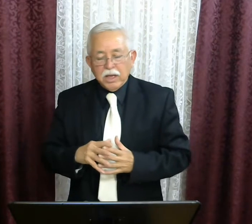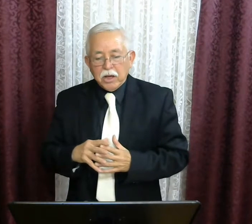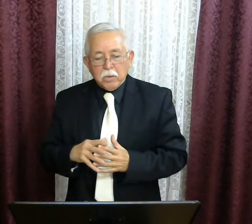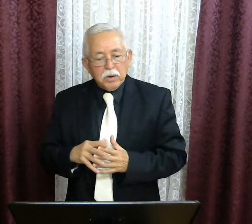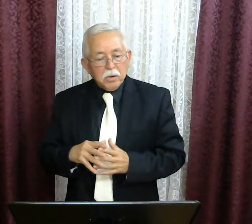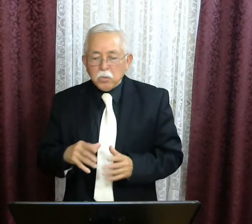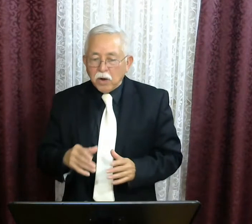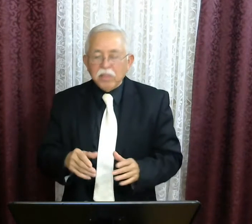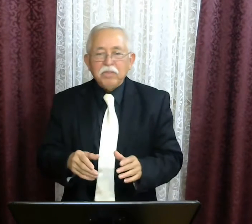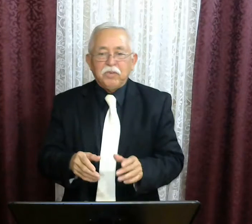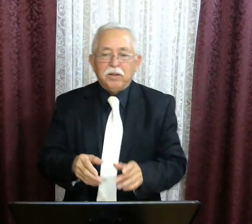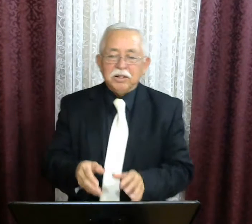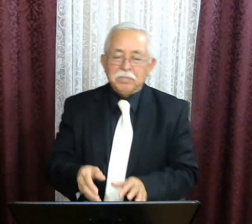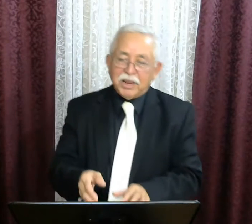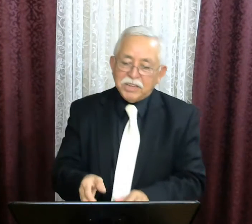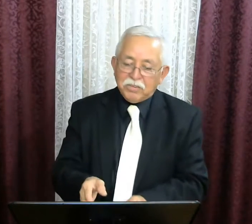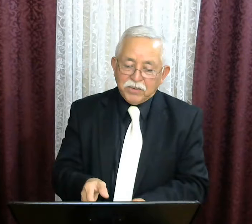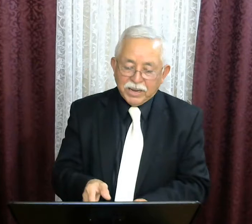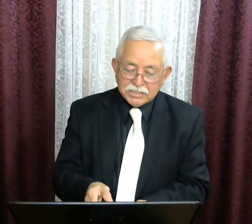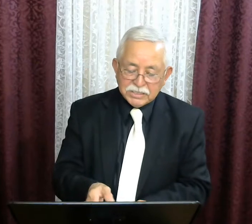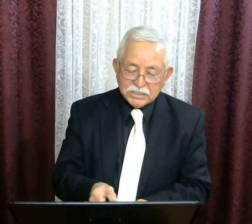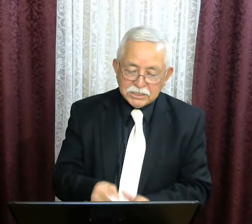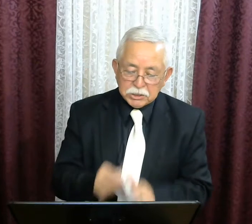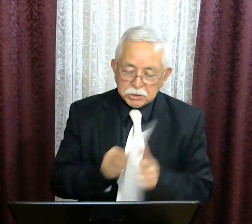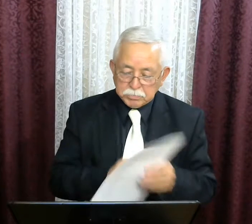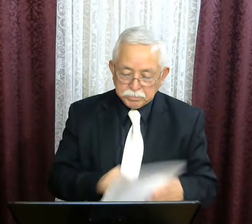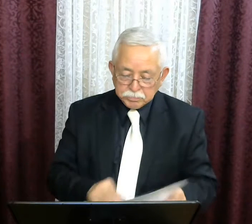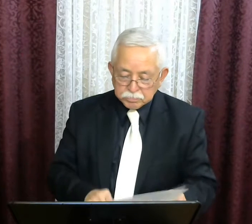What a wonderful, my dear friends.